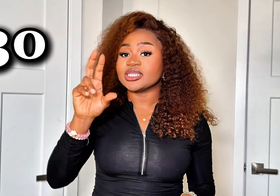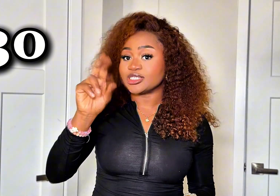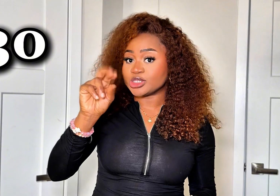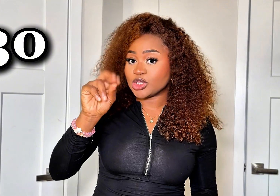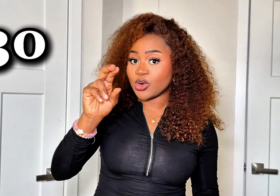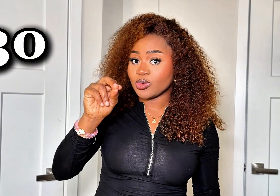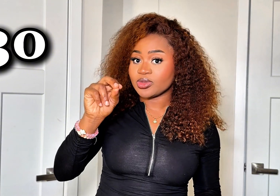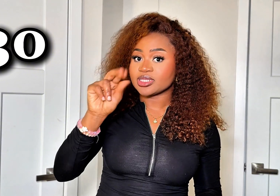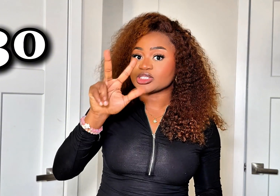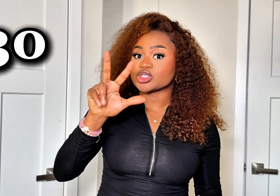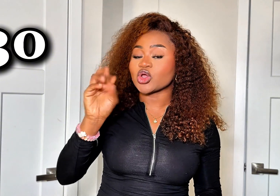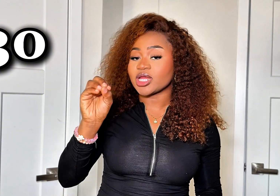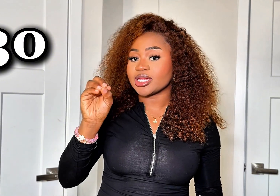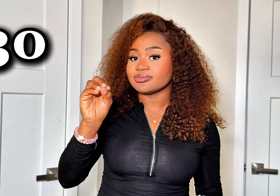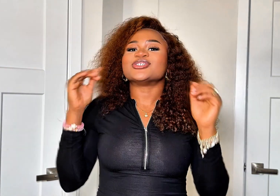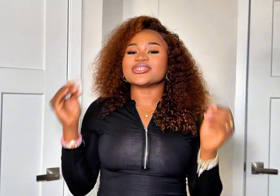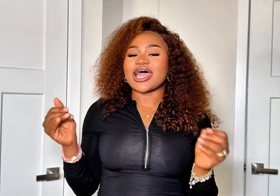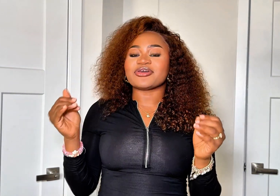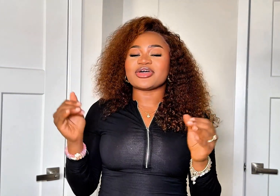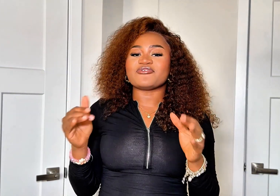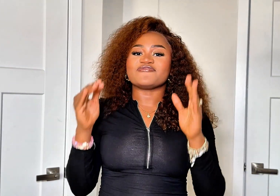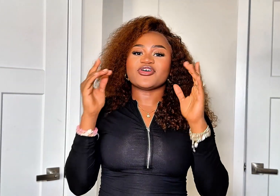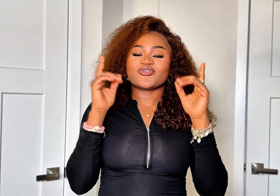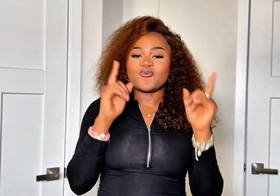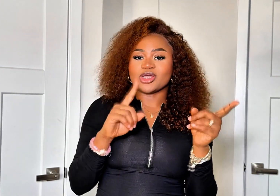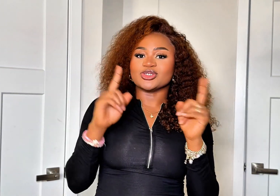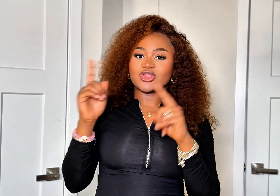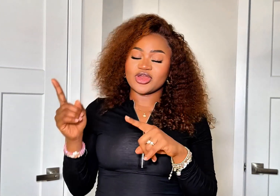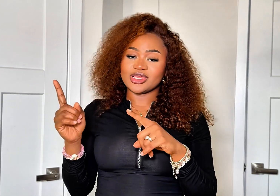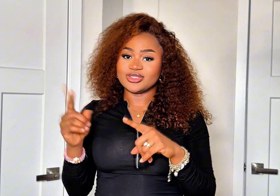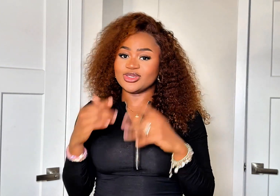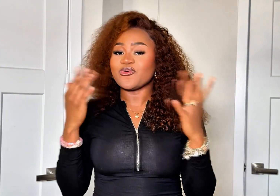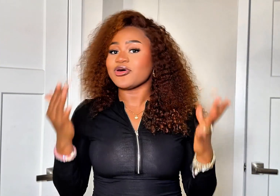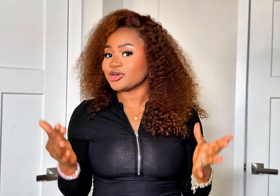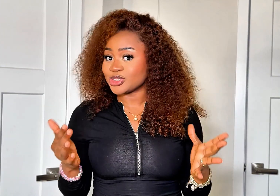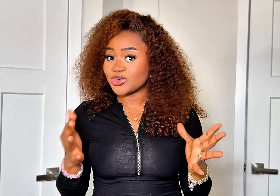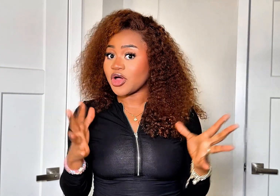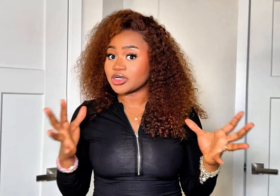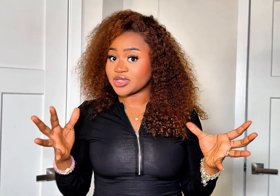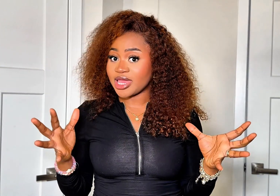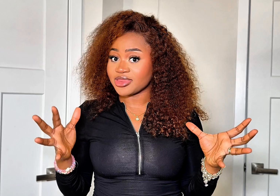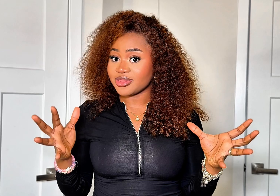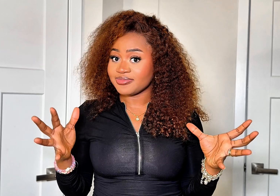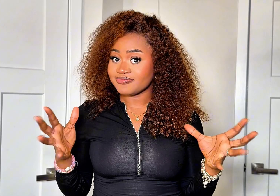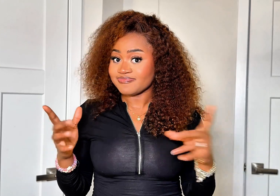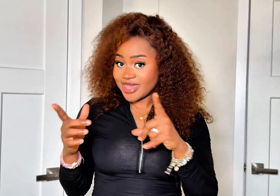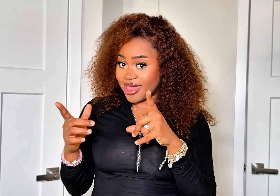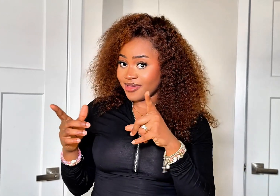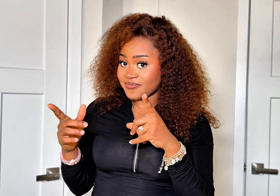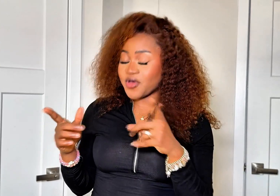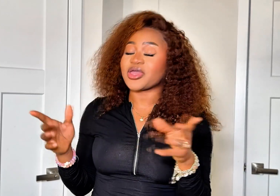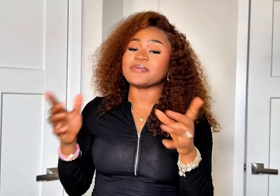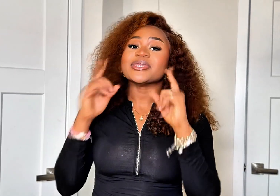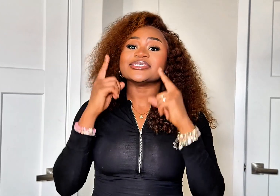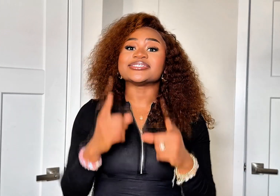is no. This is 30. So now that we've done 1 to 30, do you want us to do it all together? Yeah? Okay.